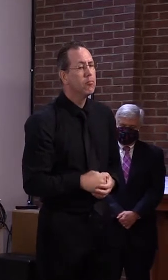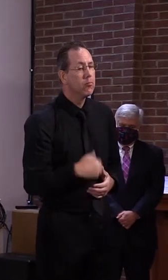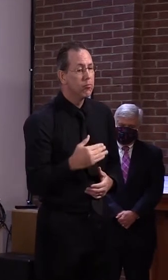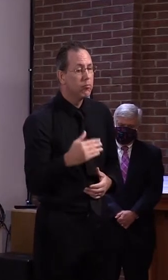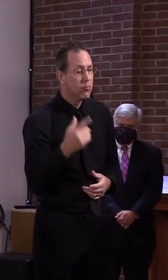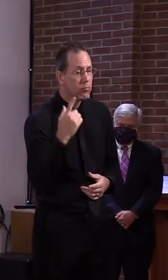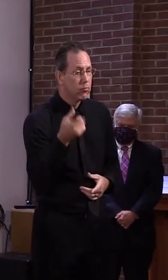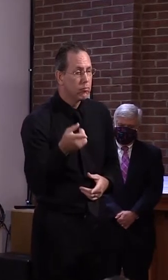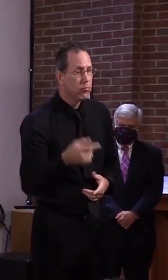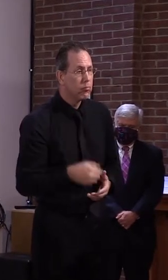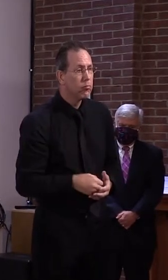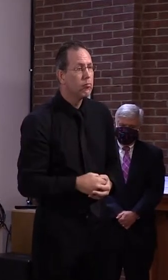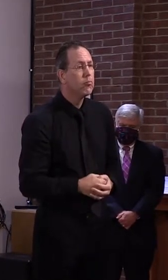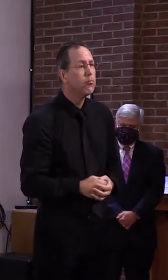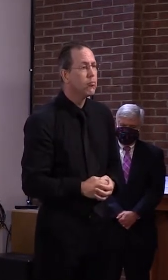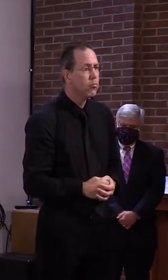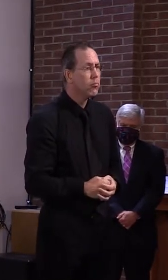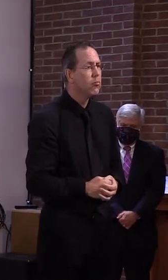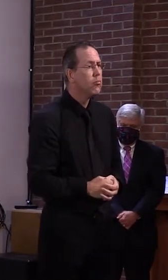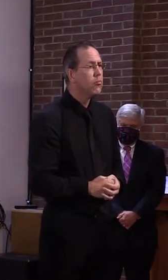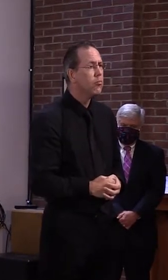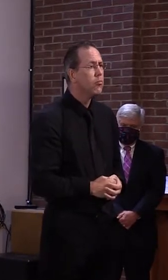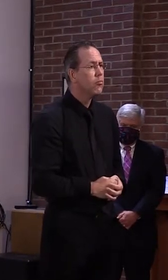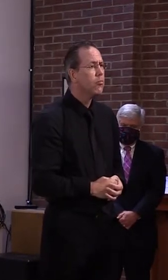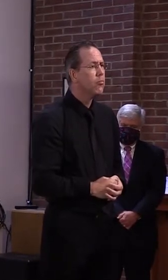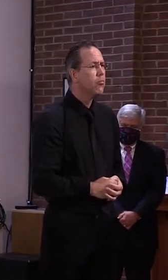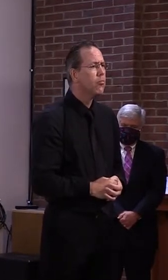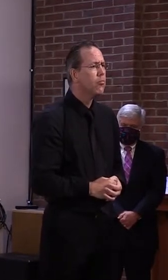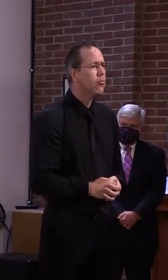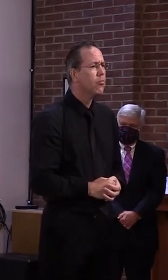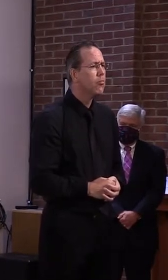I got a quick one for the governor and then one for the doctor, if I may.